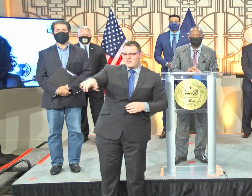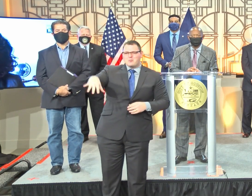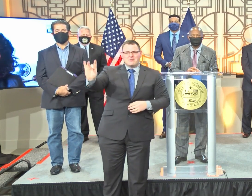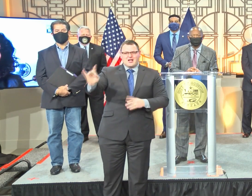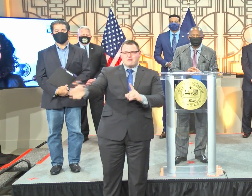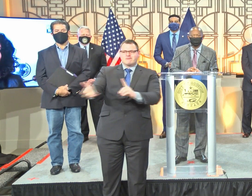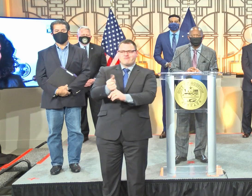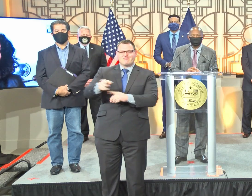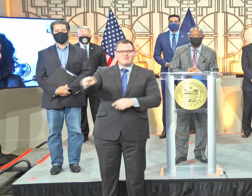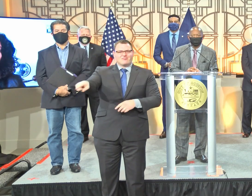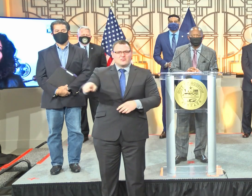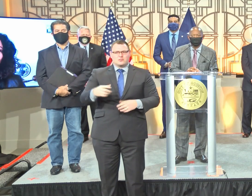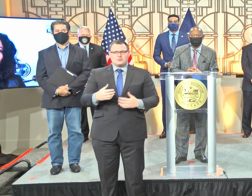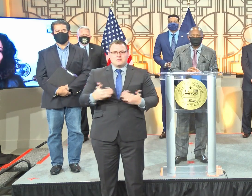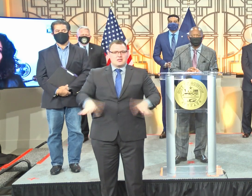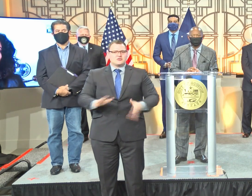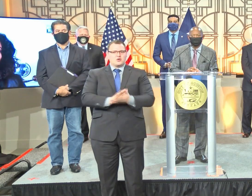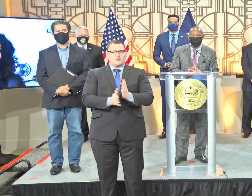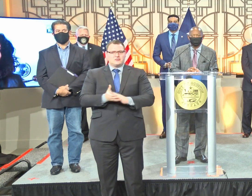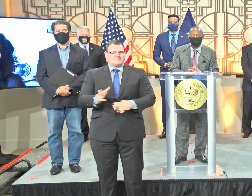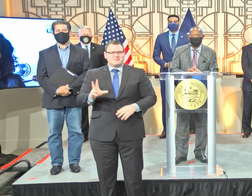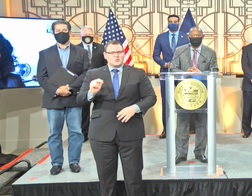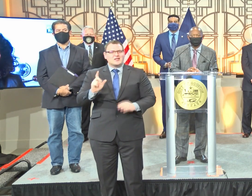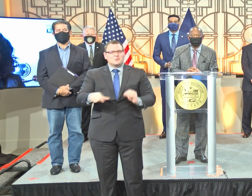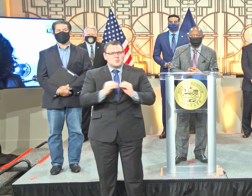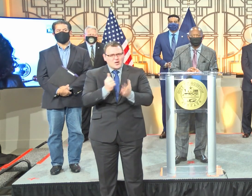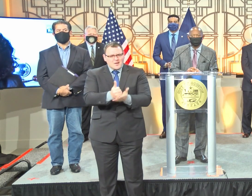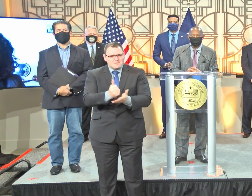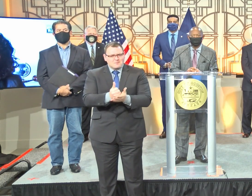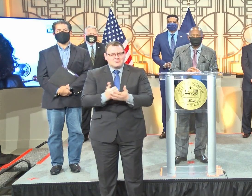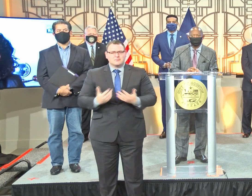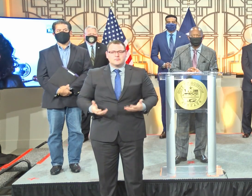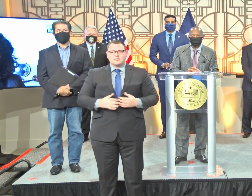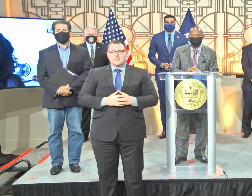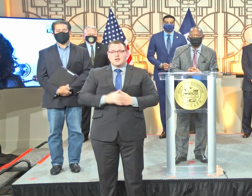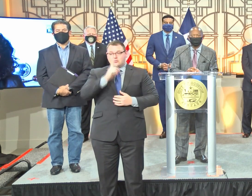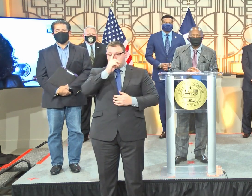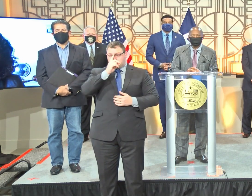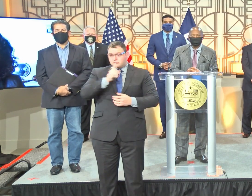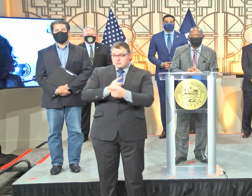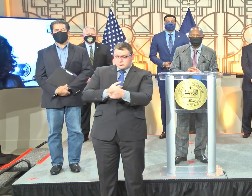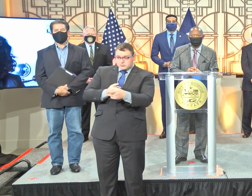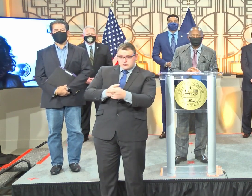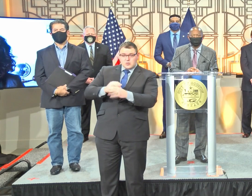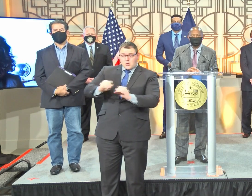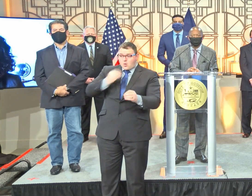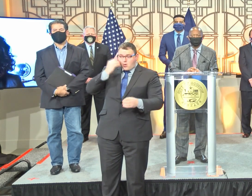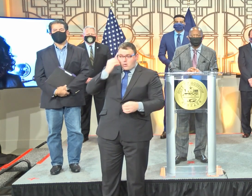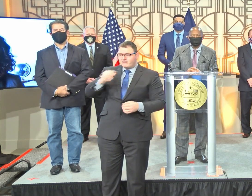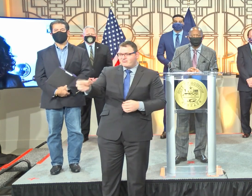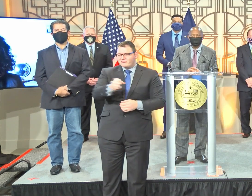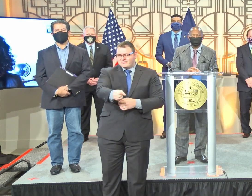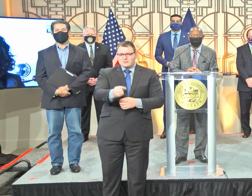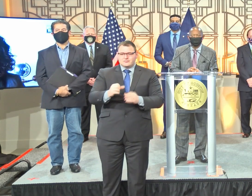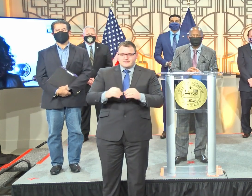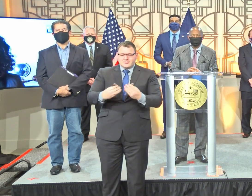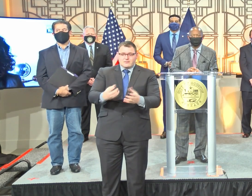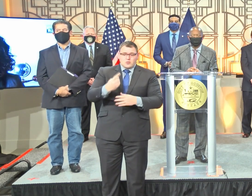a historic investment, $18 million that Commissioners Court passed